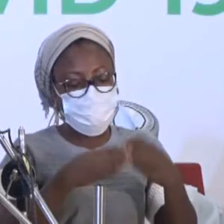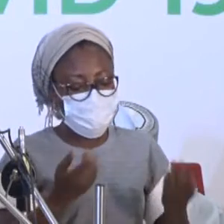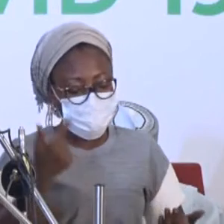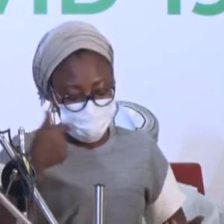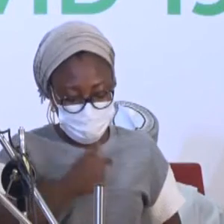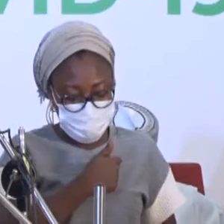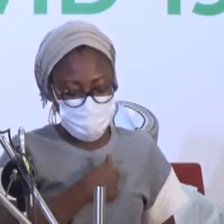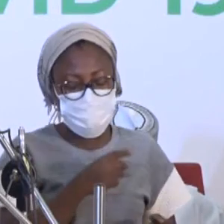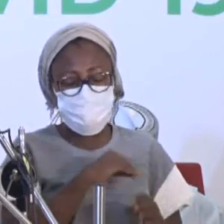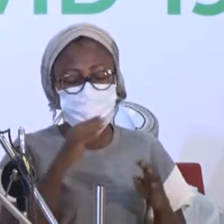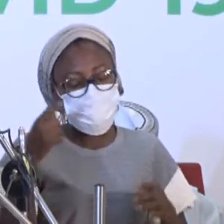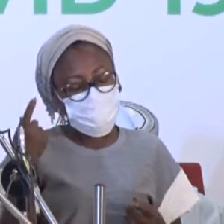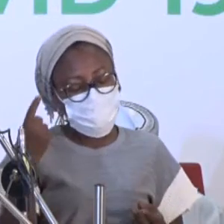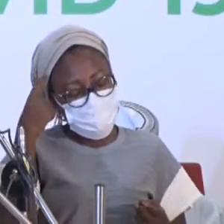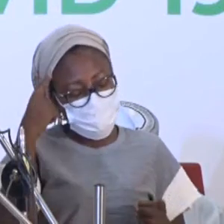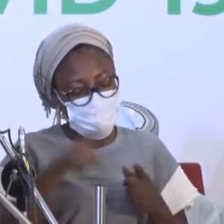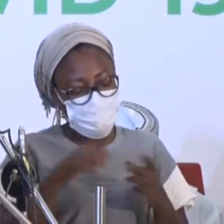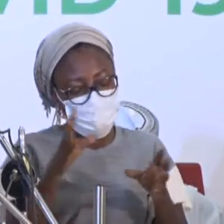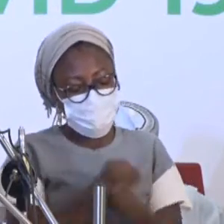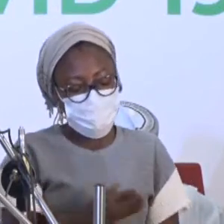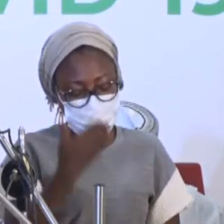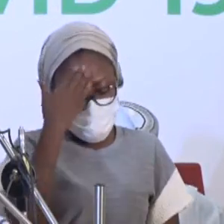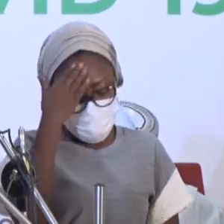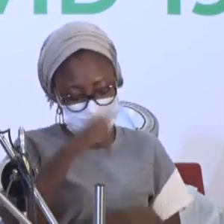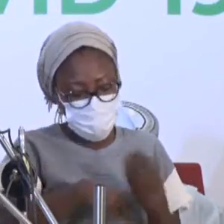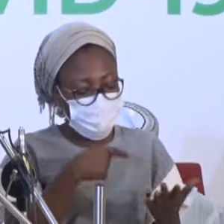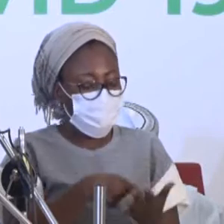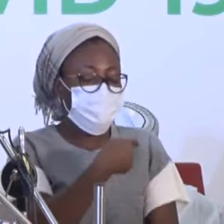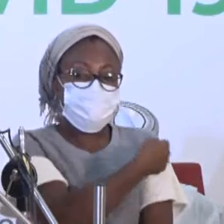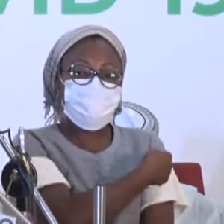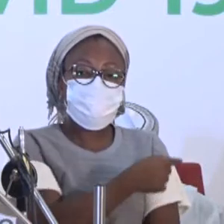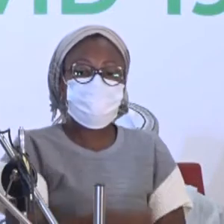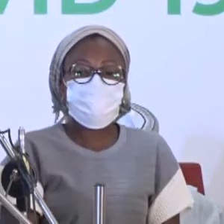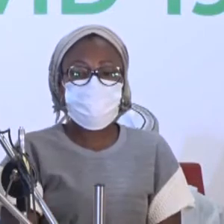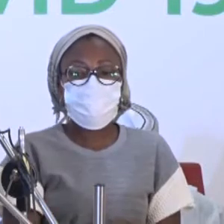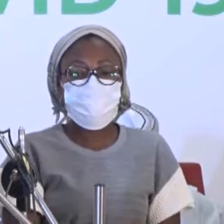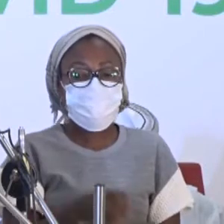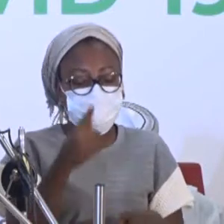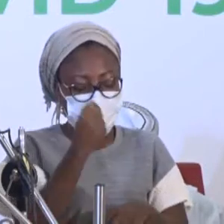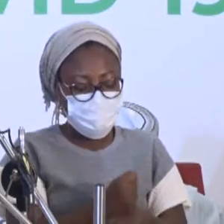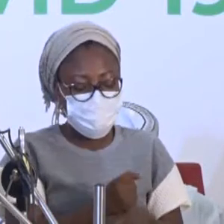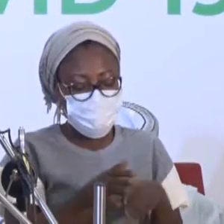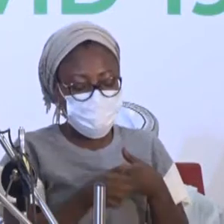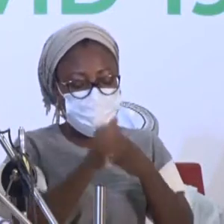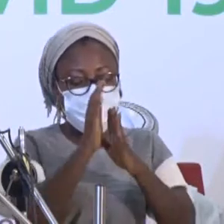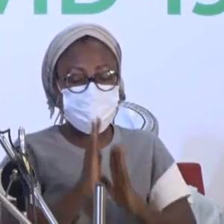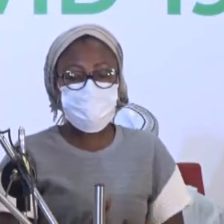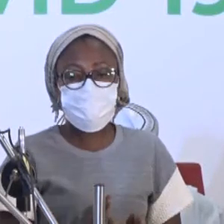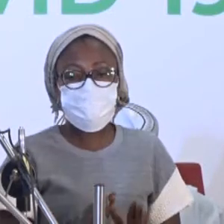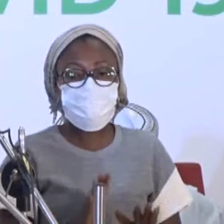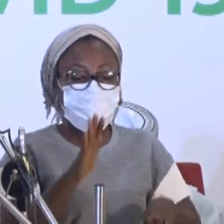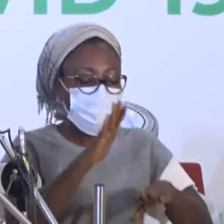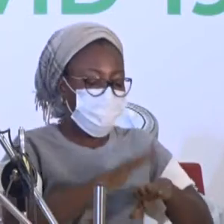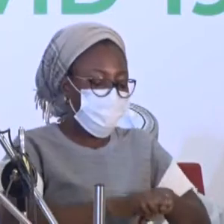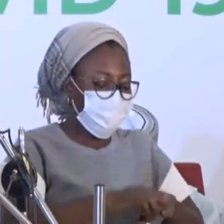open-minded to gain accurate knowledge about the vaccine. The traditional leaders' influence